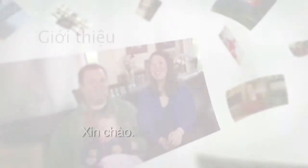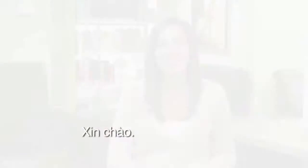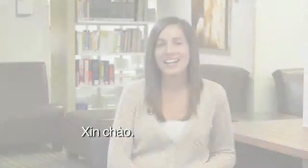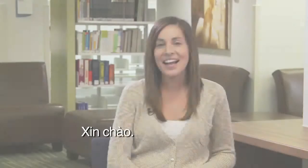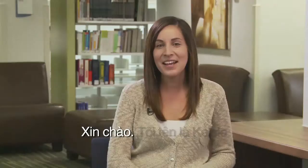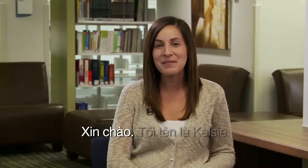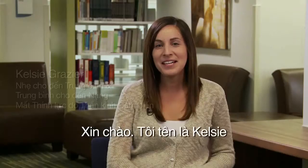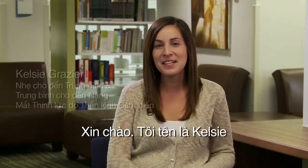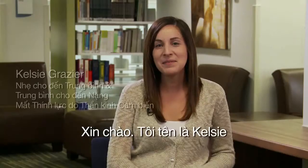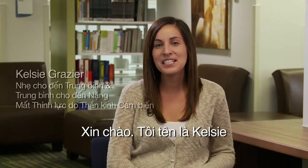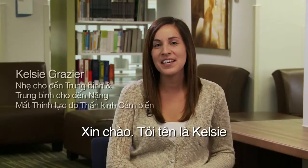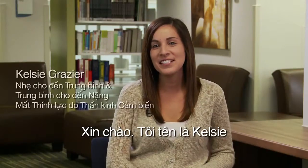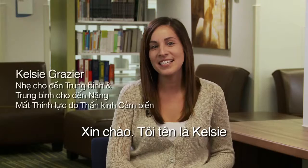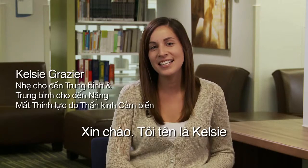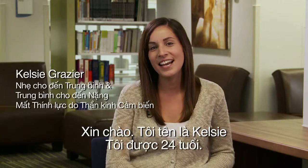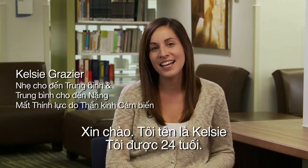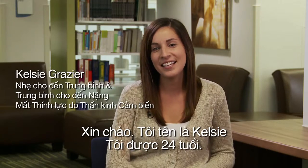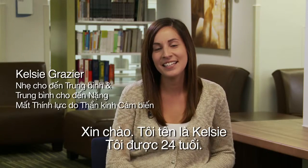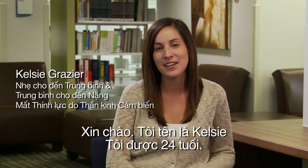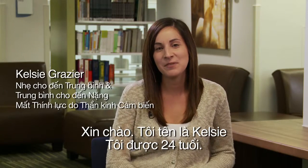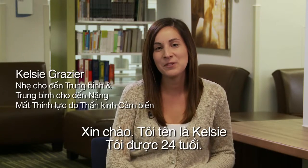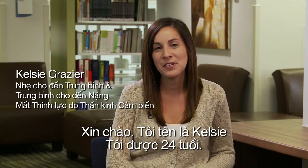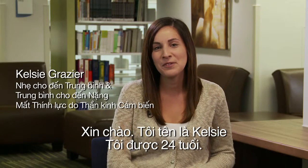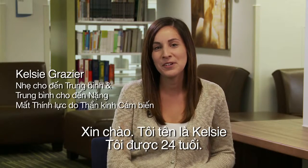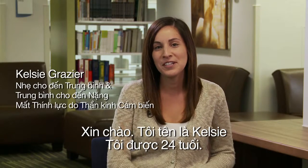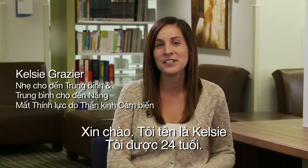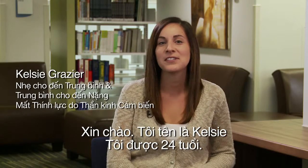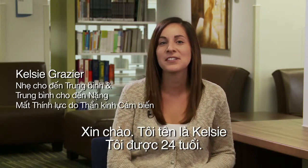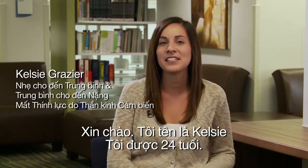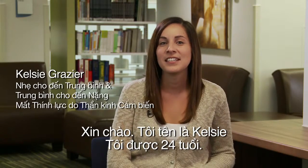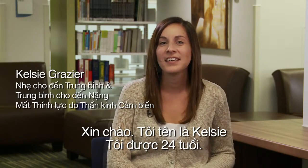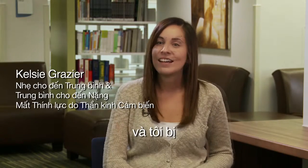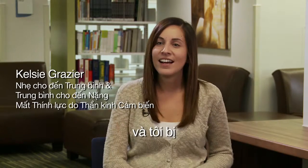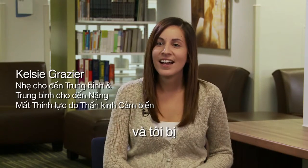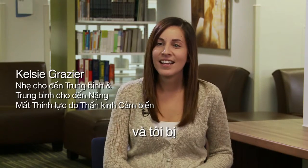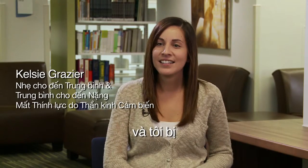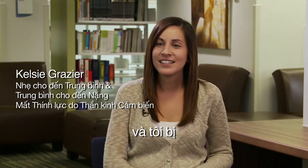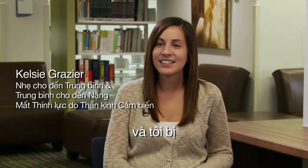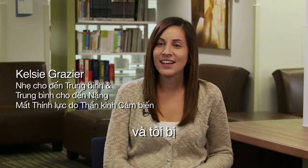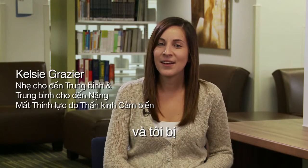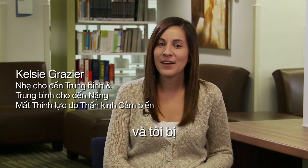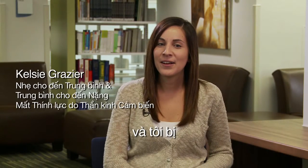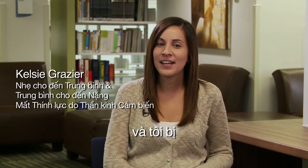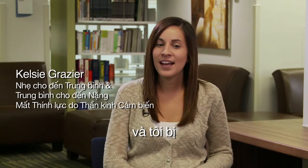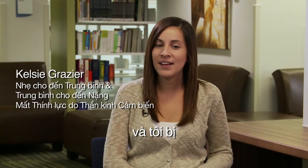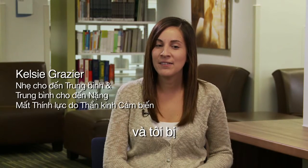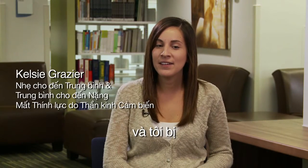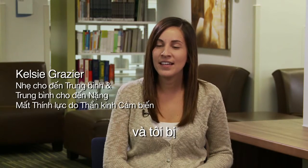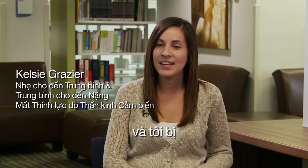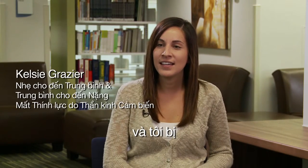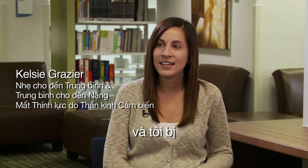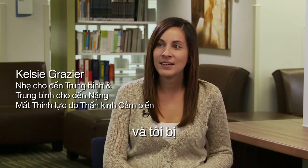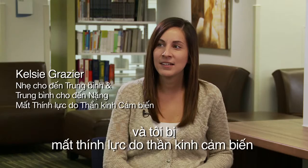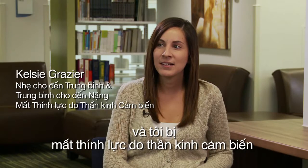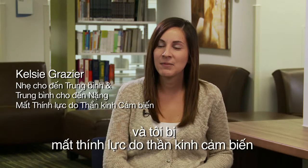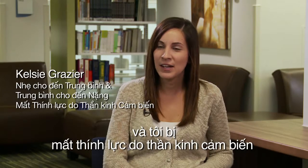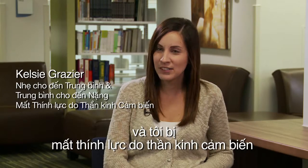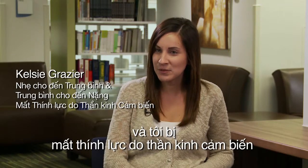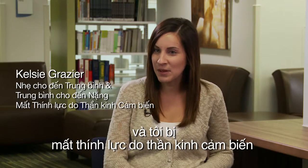Hi, my name is Kelsey and I'm 24 years old and I have a mild to